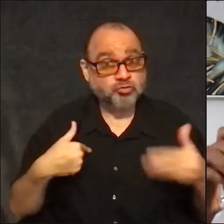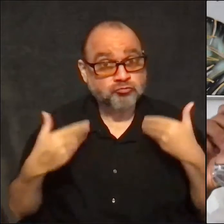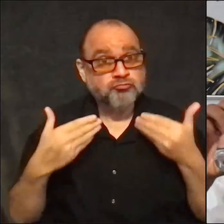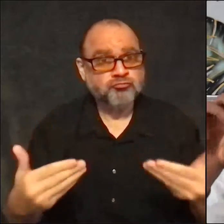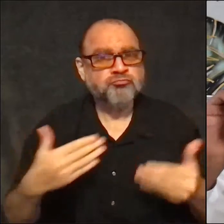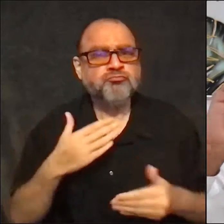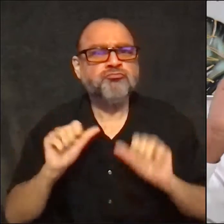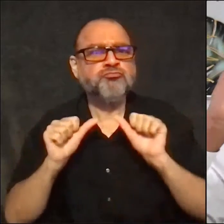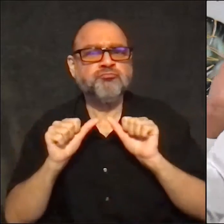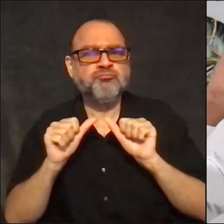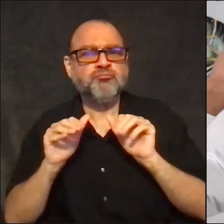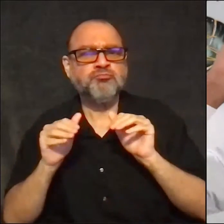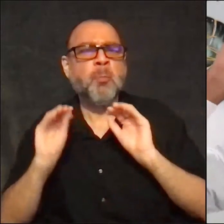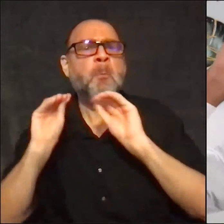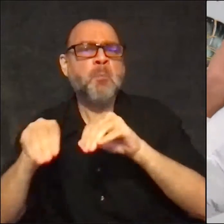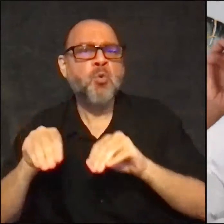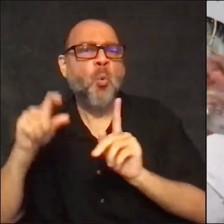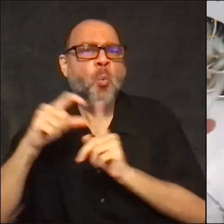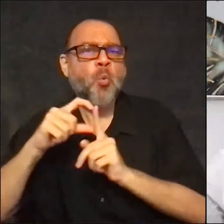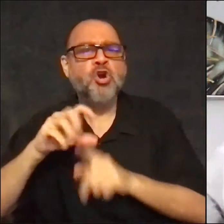please drop in continue.